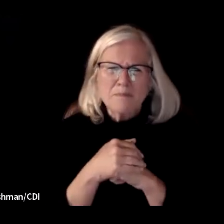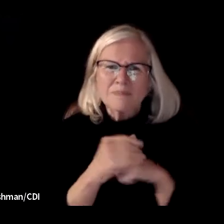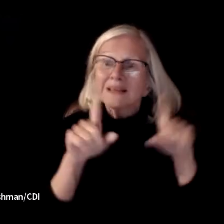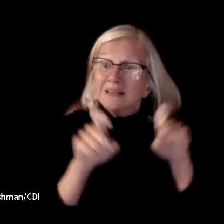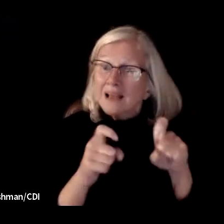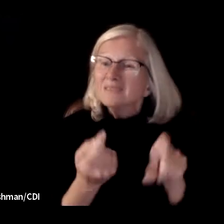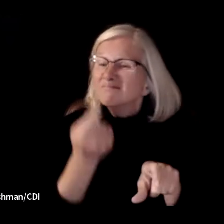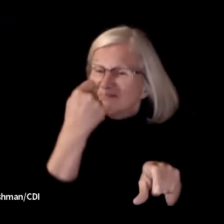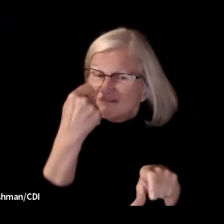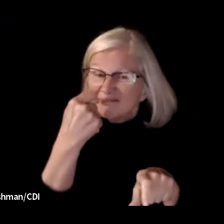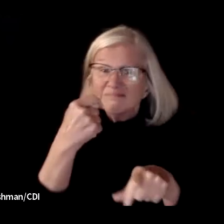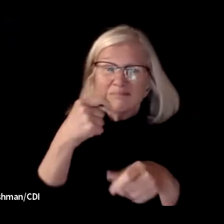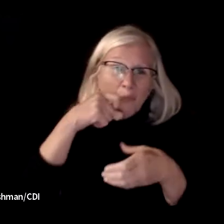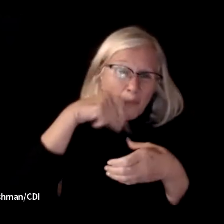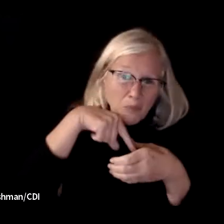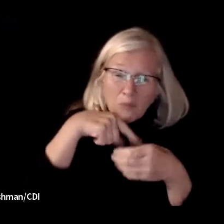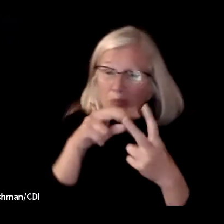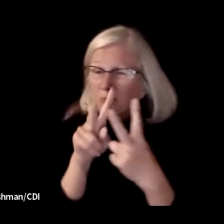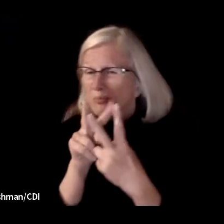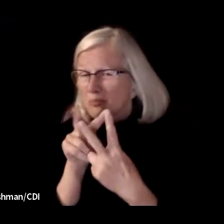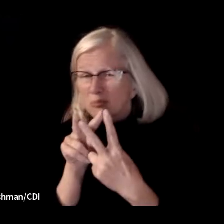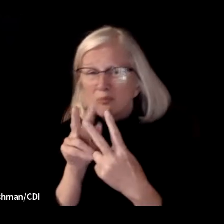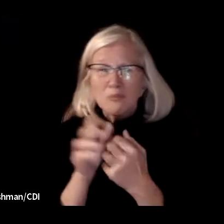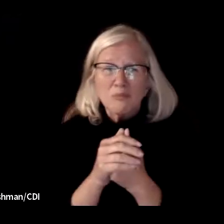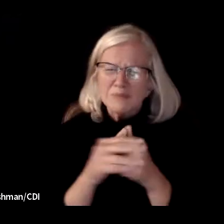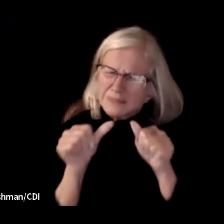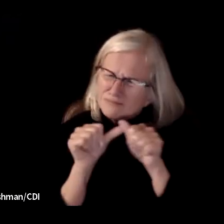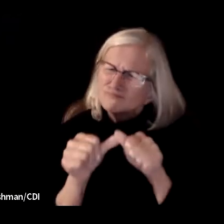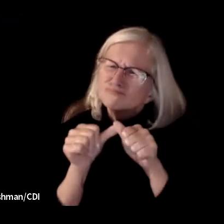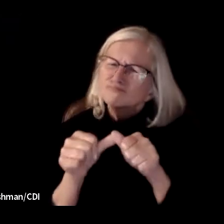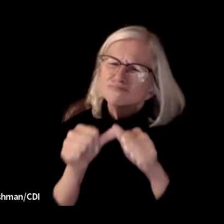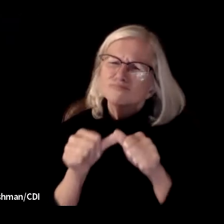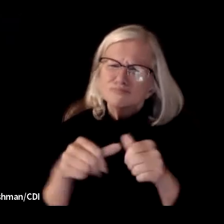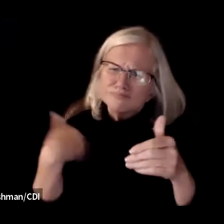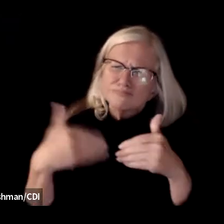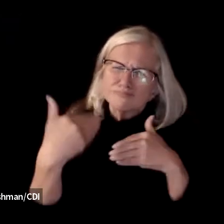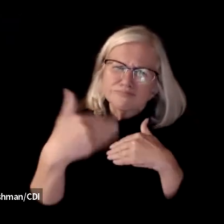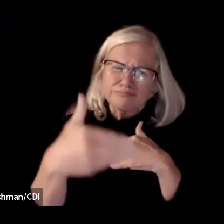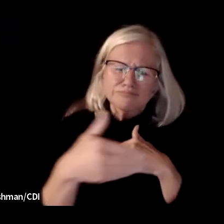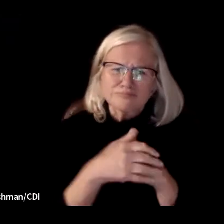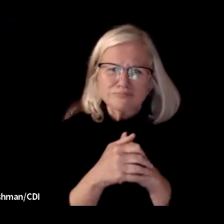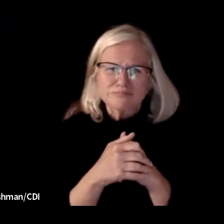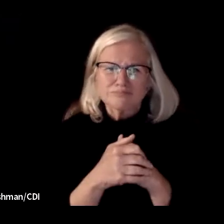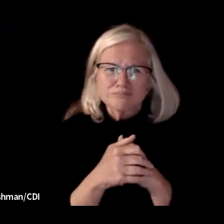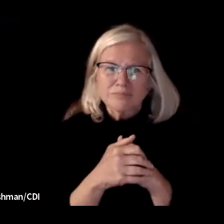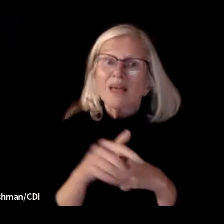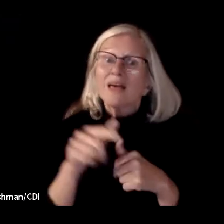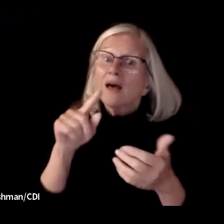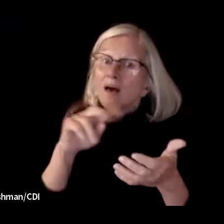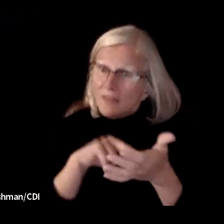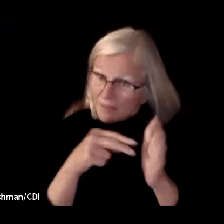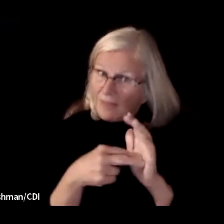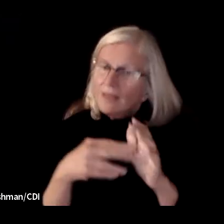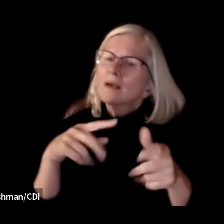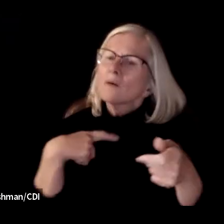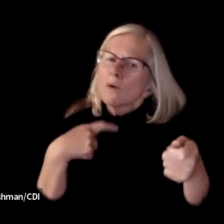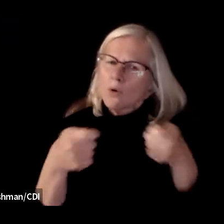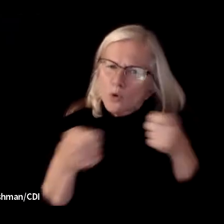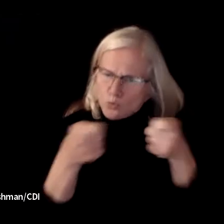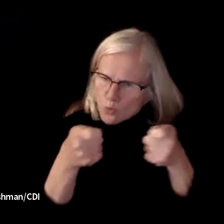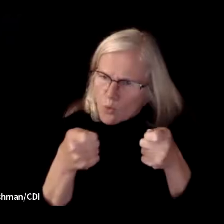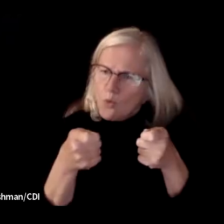COVID seriously, despite our fatigue, recognizing that the pandemic is not over yet, and that our daily choices and